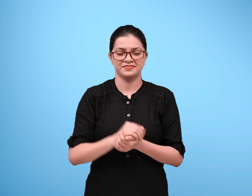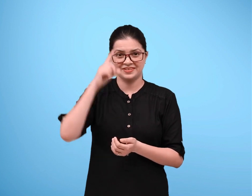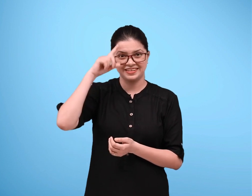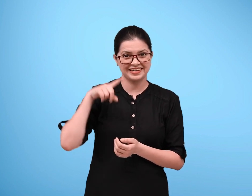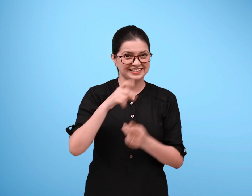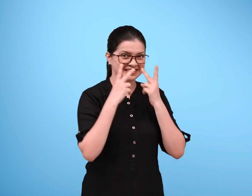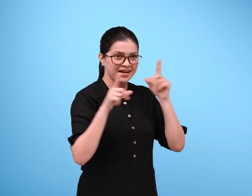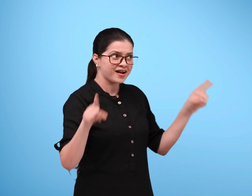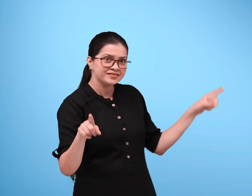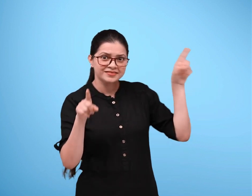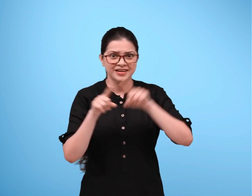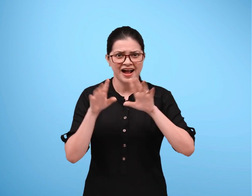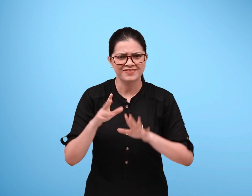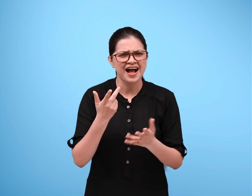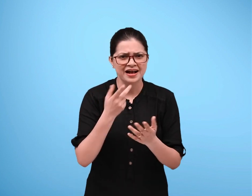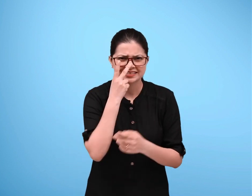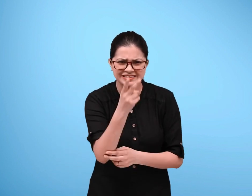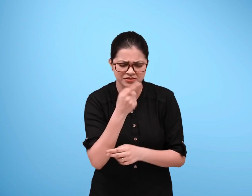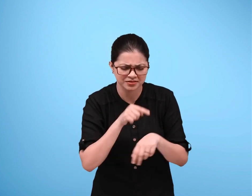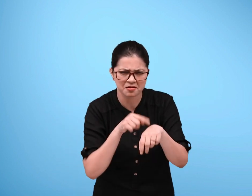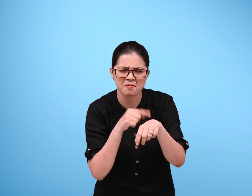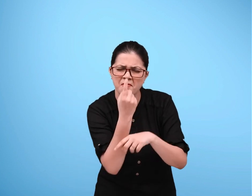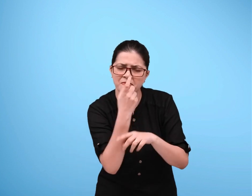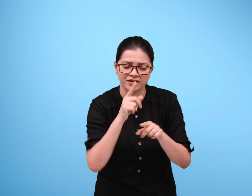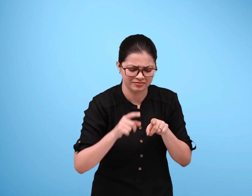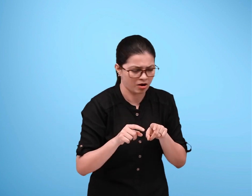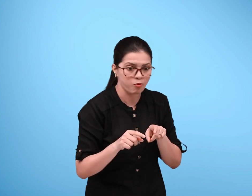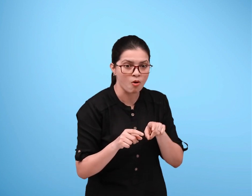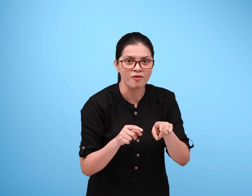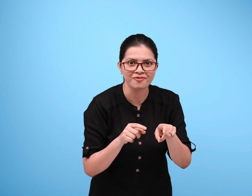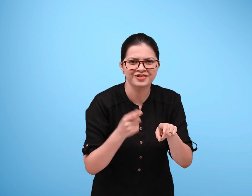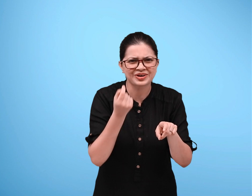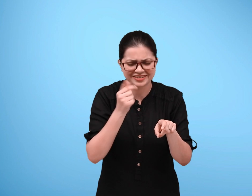Keep marking its position after a few seconds as it moves along on the sheet of paper.